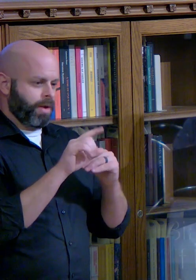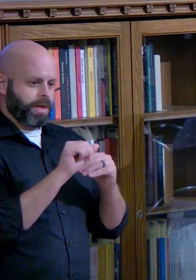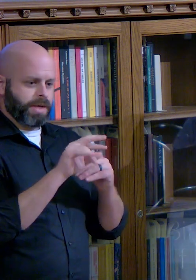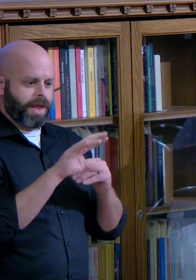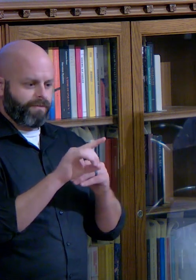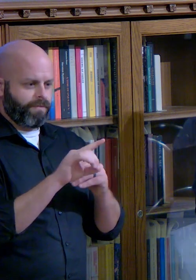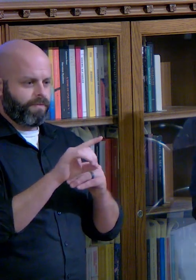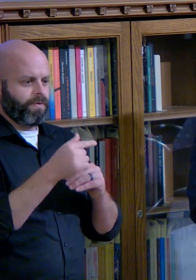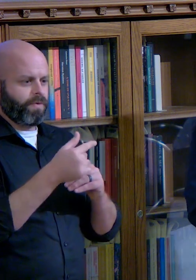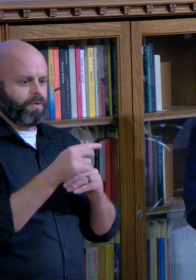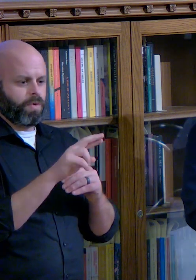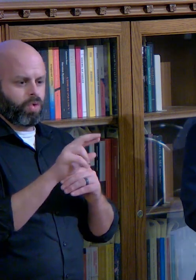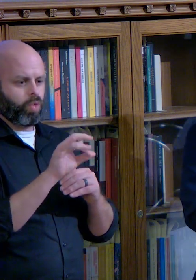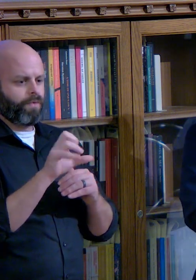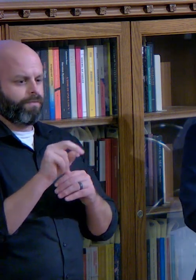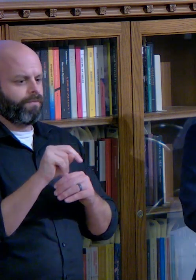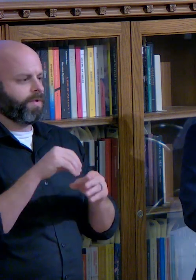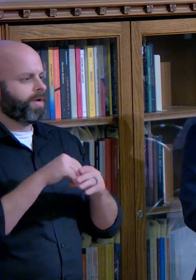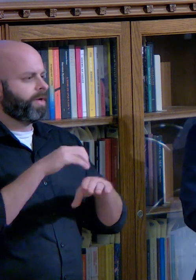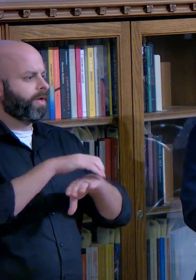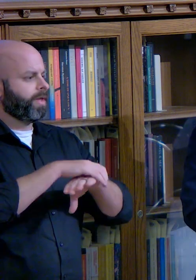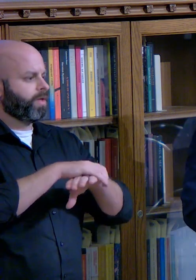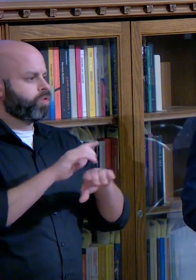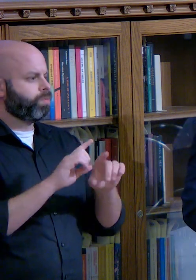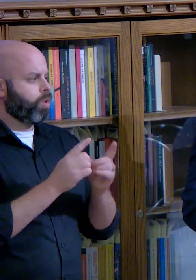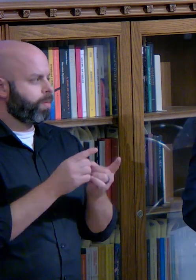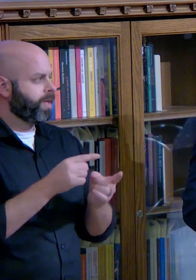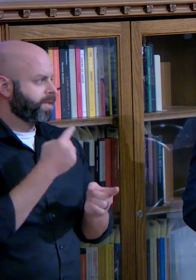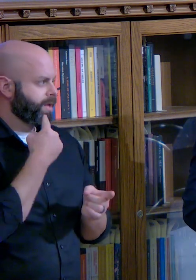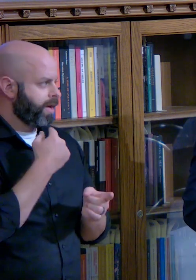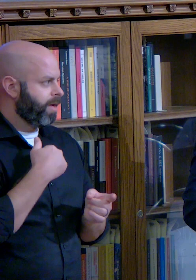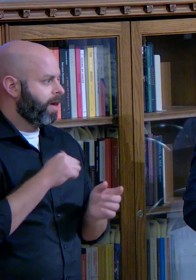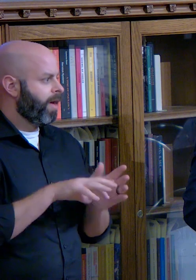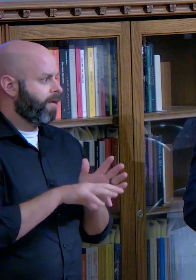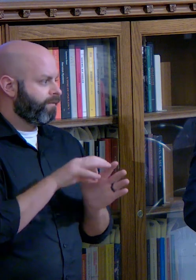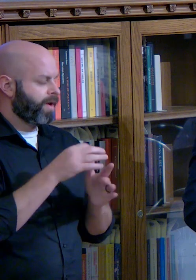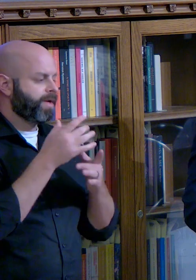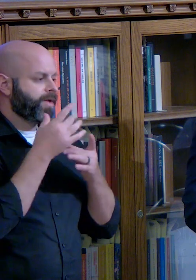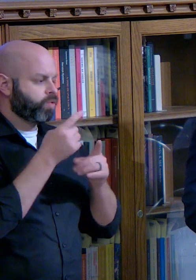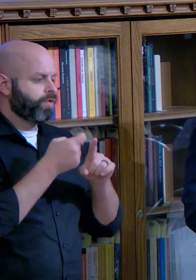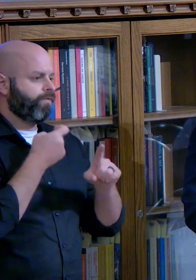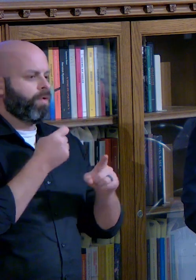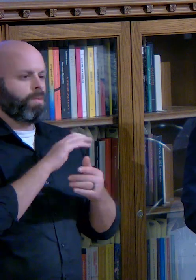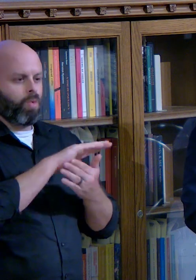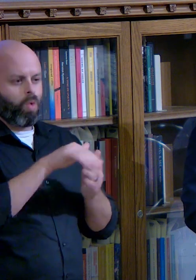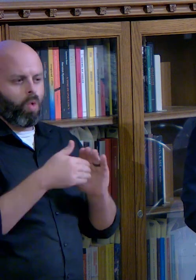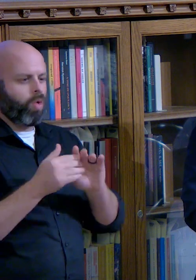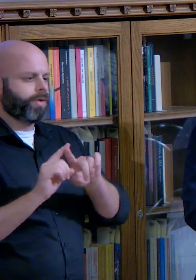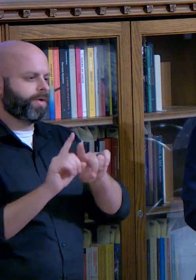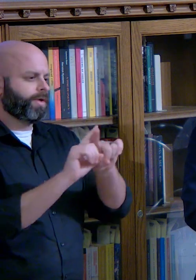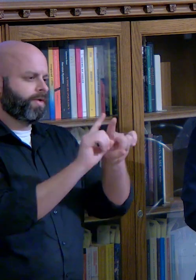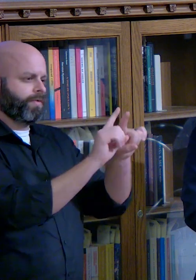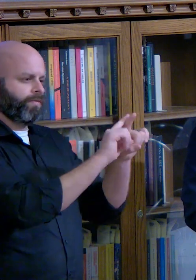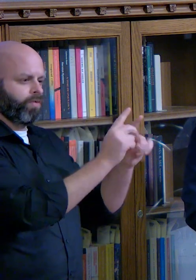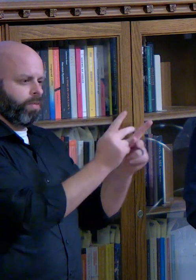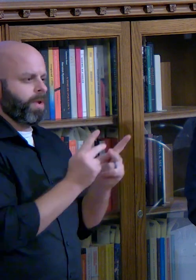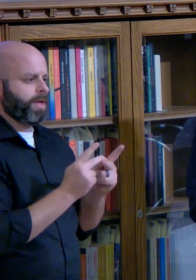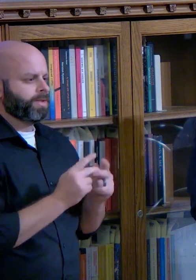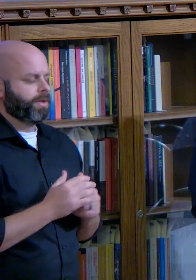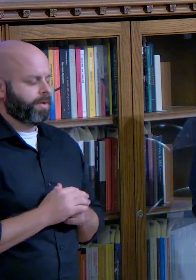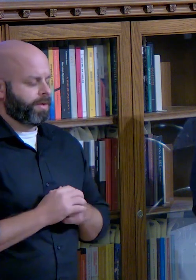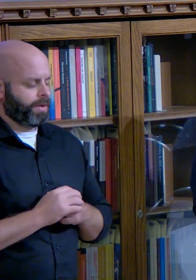Griffin in the English Department said I find interest coming from all directions so